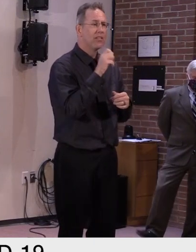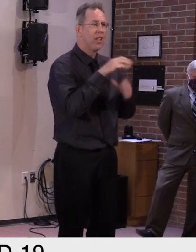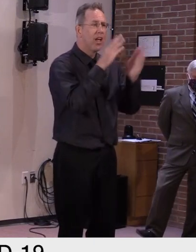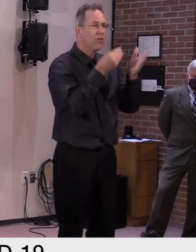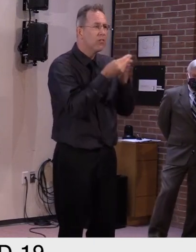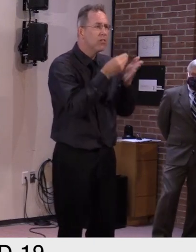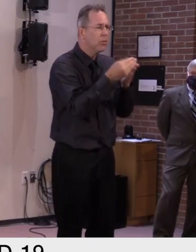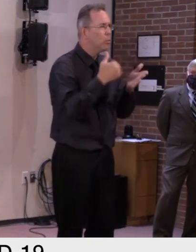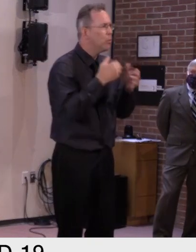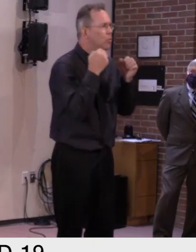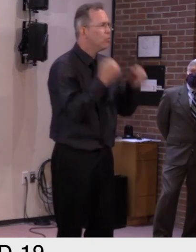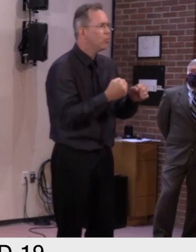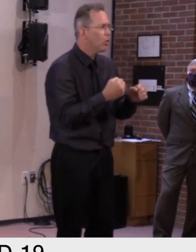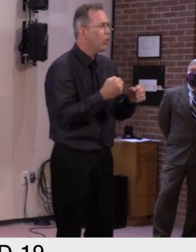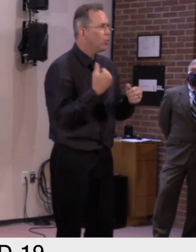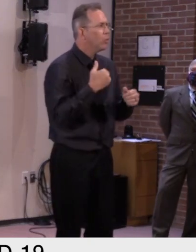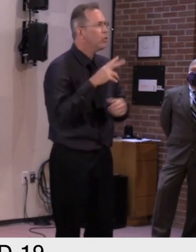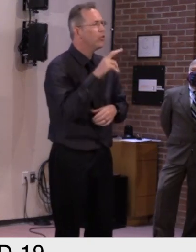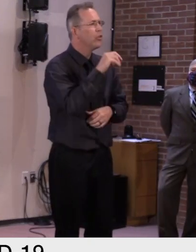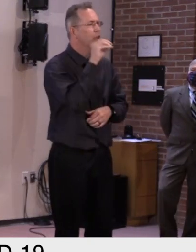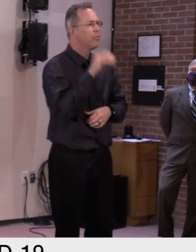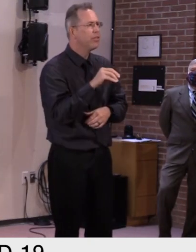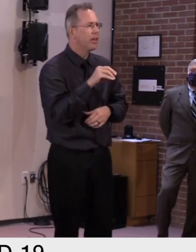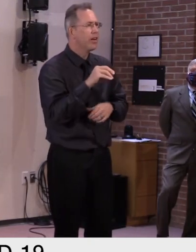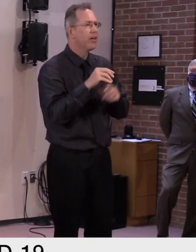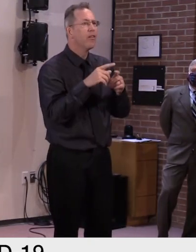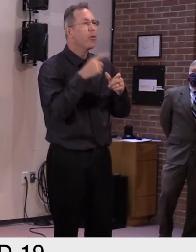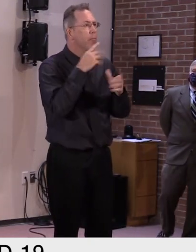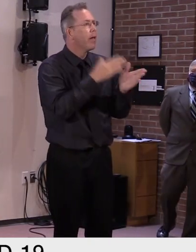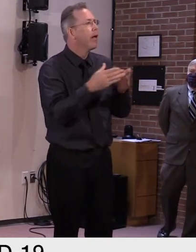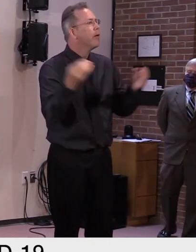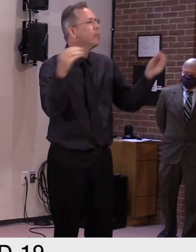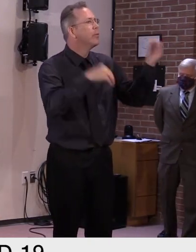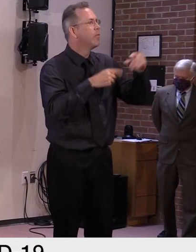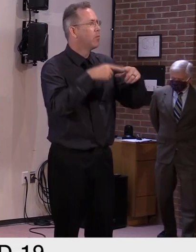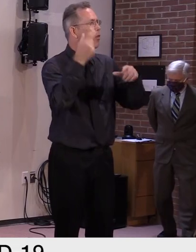an issue with we need more population,